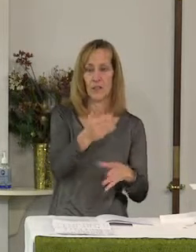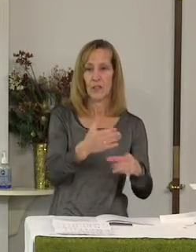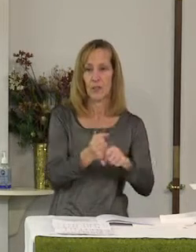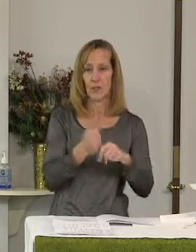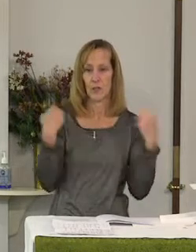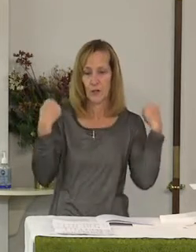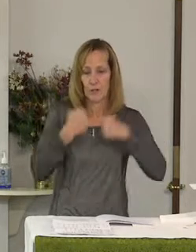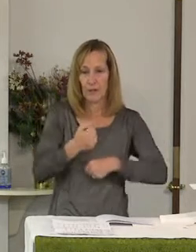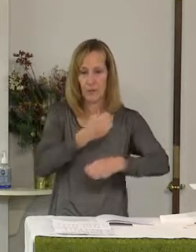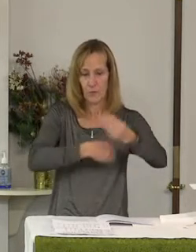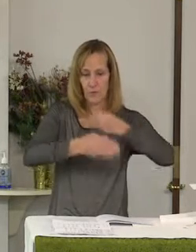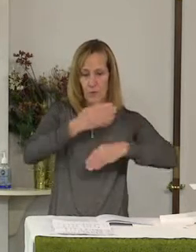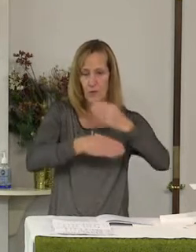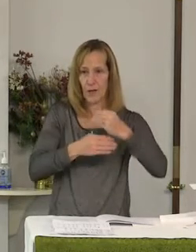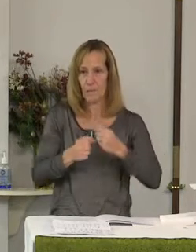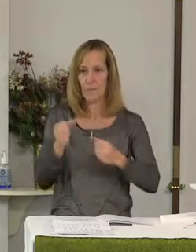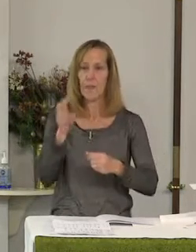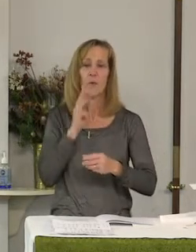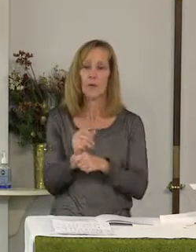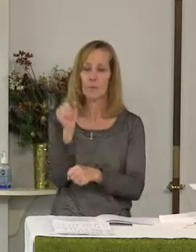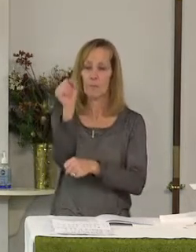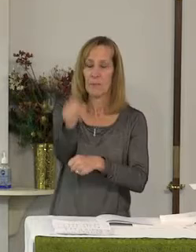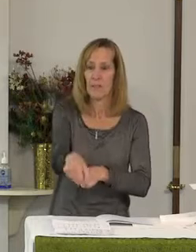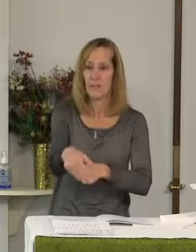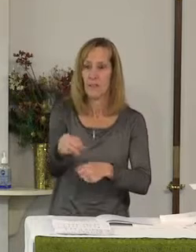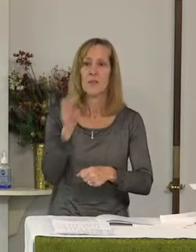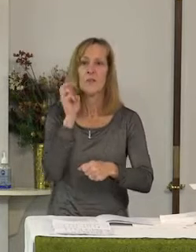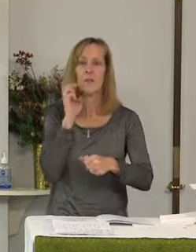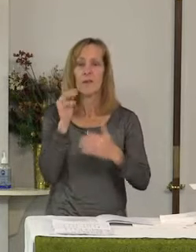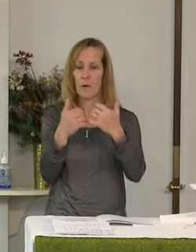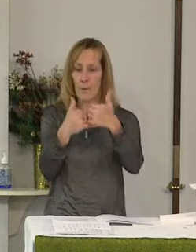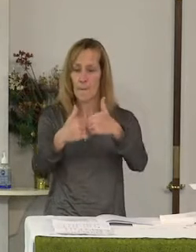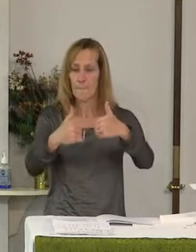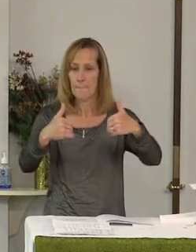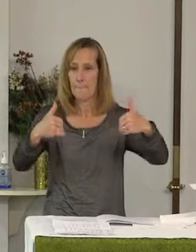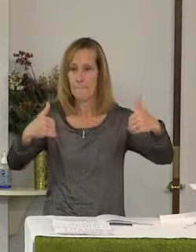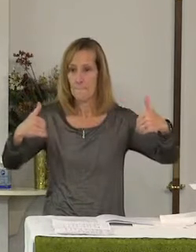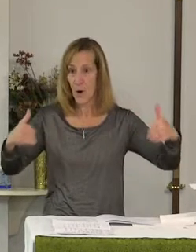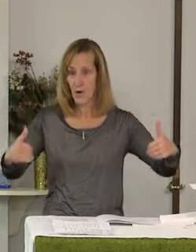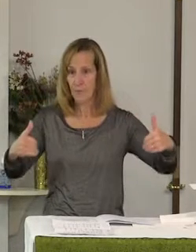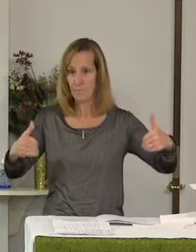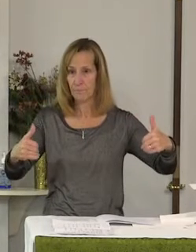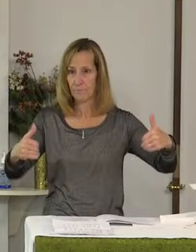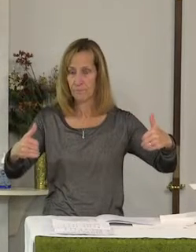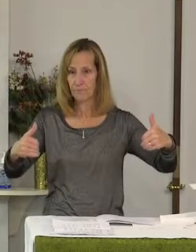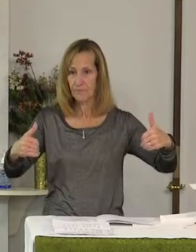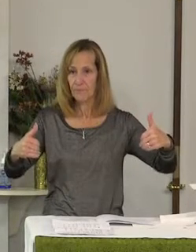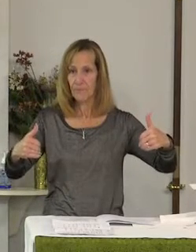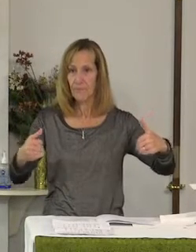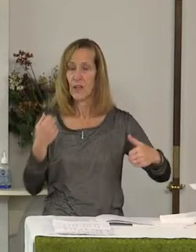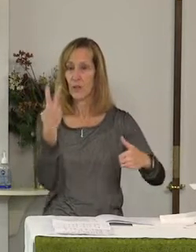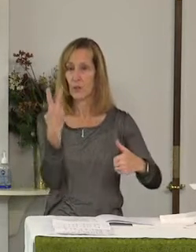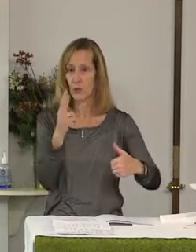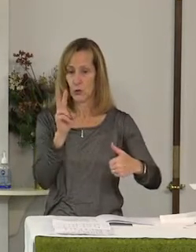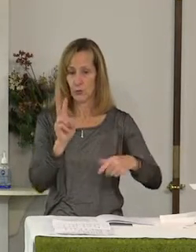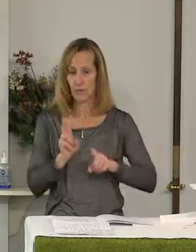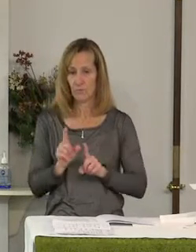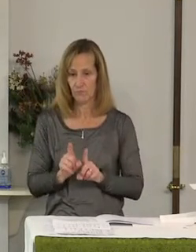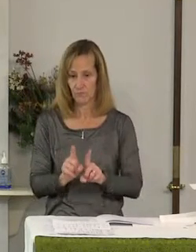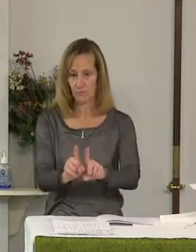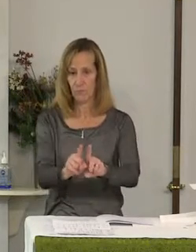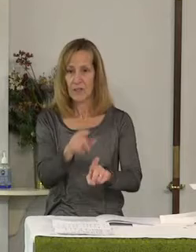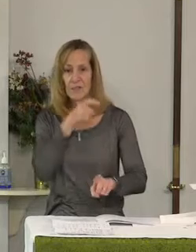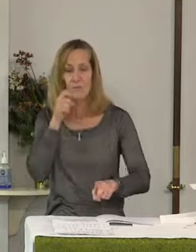and struck the water. The water was parted to one side and to the other until the two of them crossed on